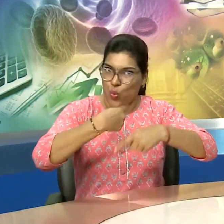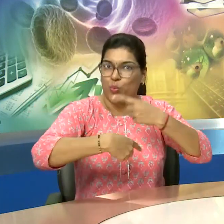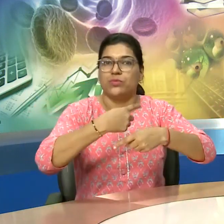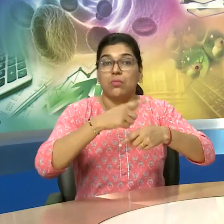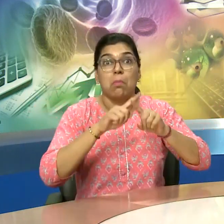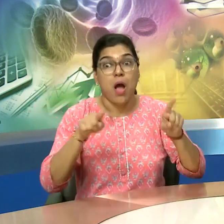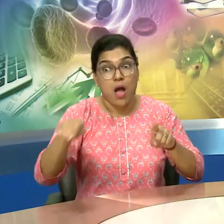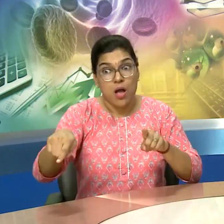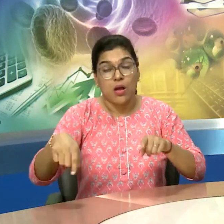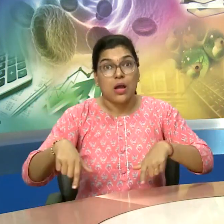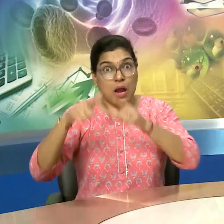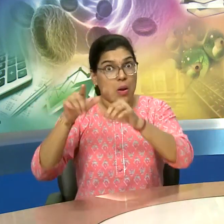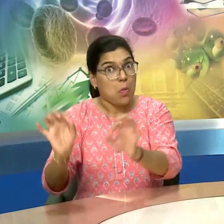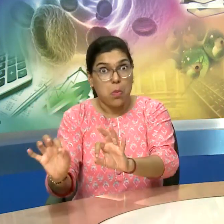reduced rainfalls in the area.